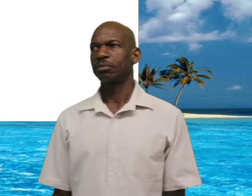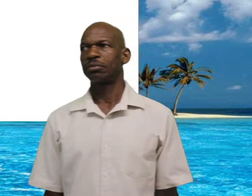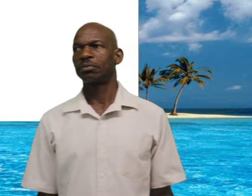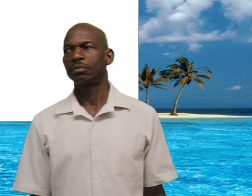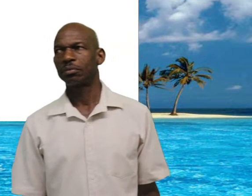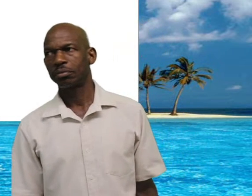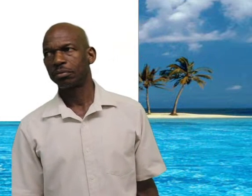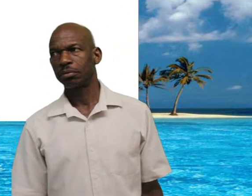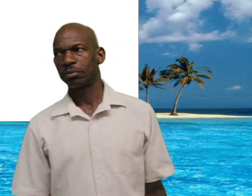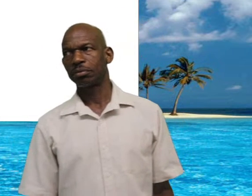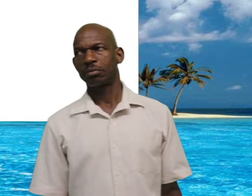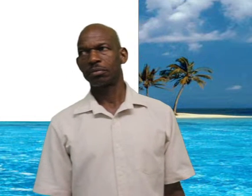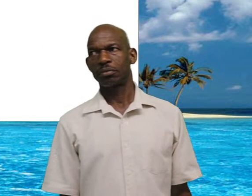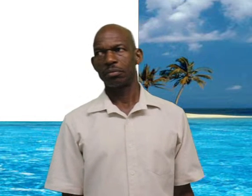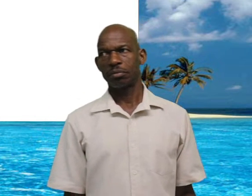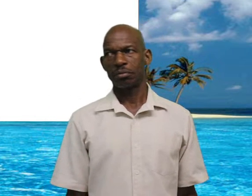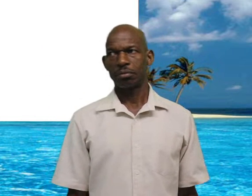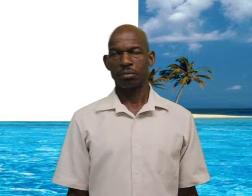the